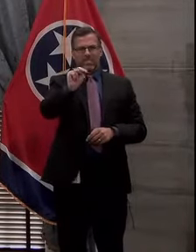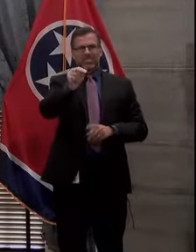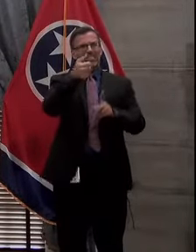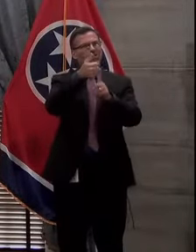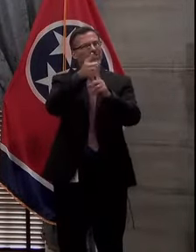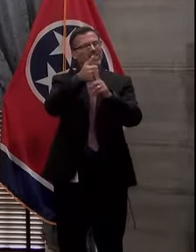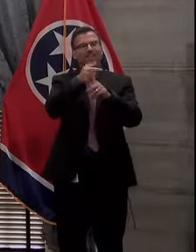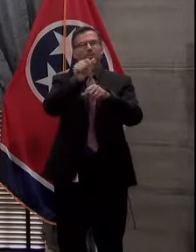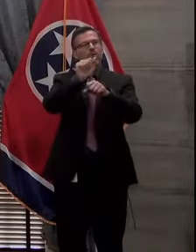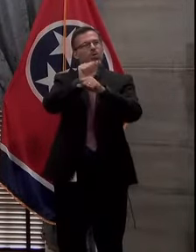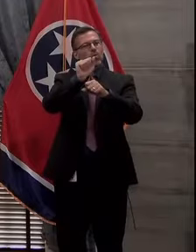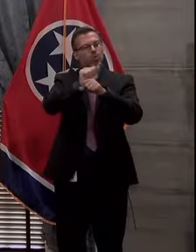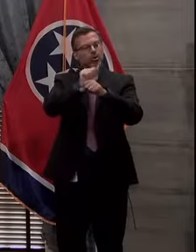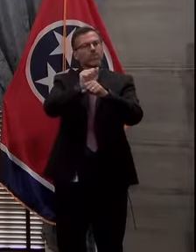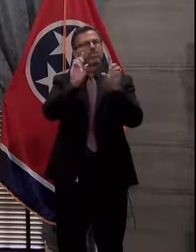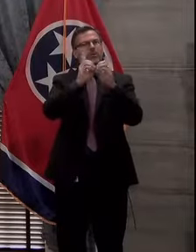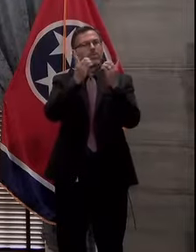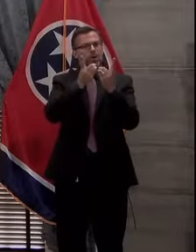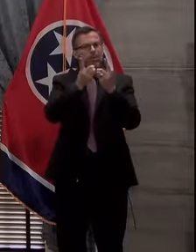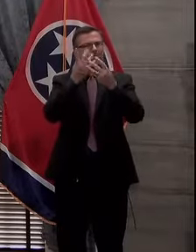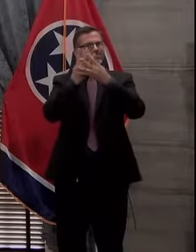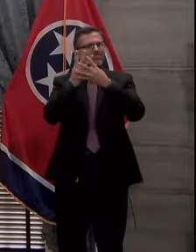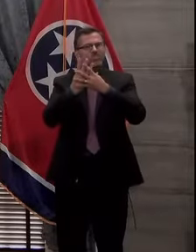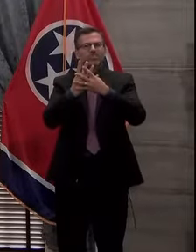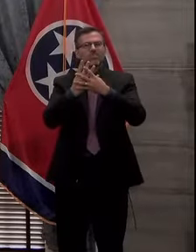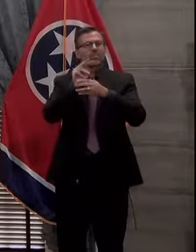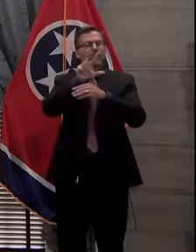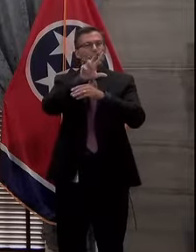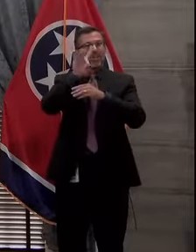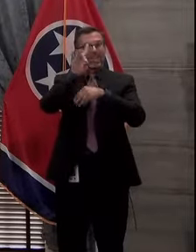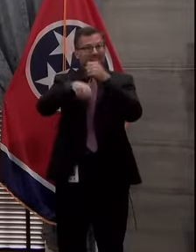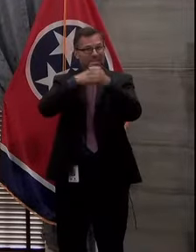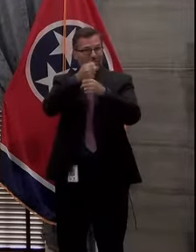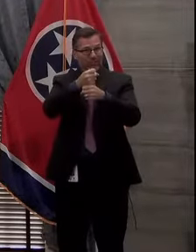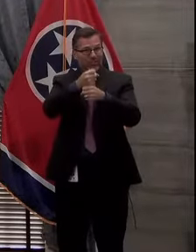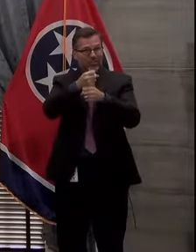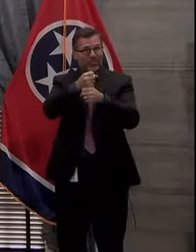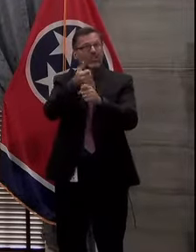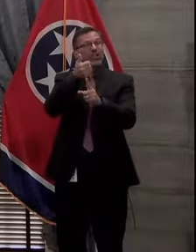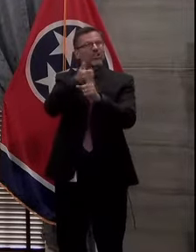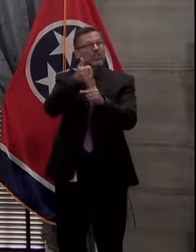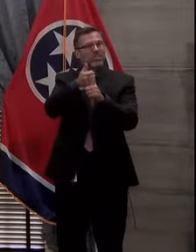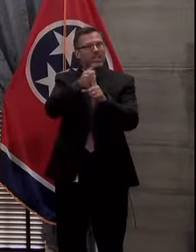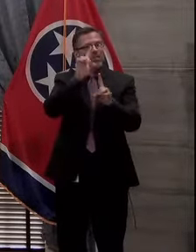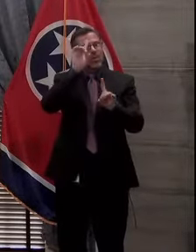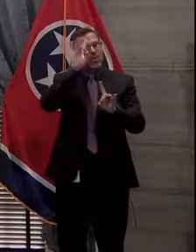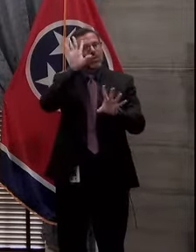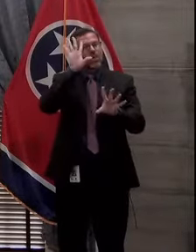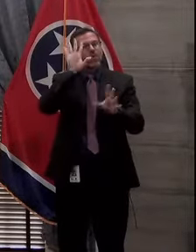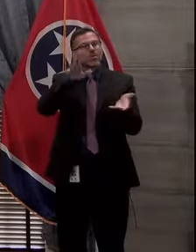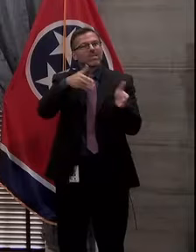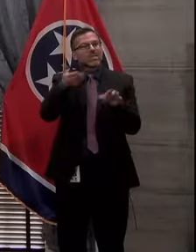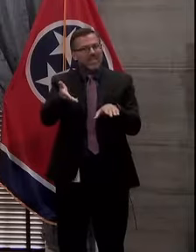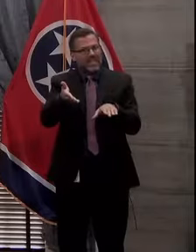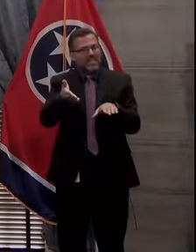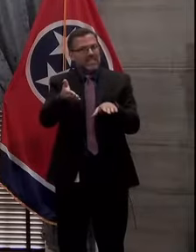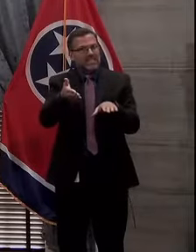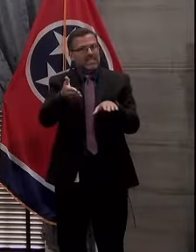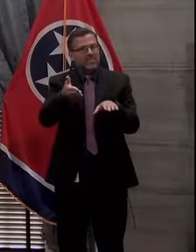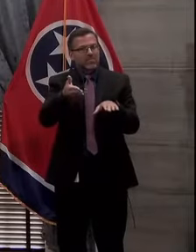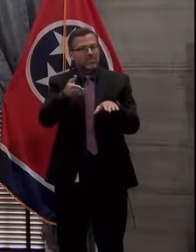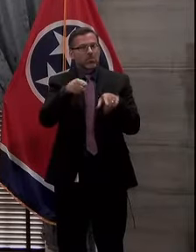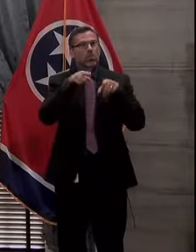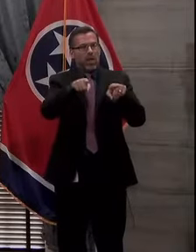veteran of the Department of Correction that tragically lost her life in the line of duty last year.